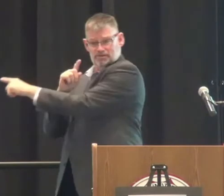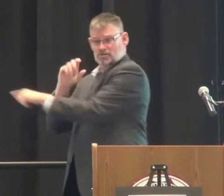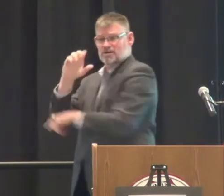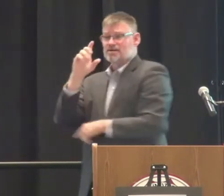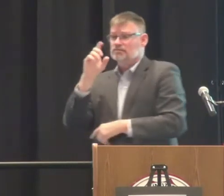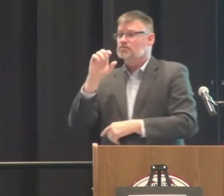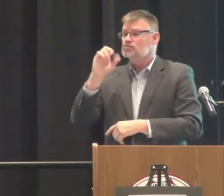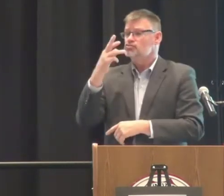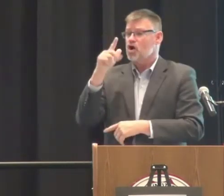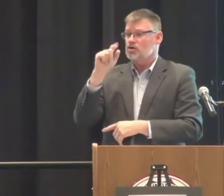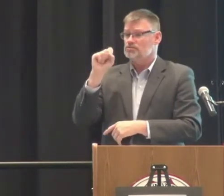friend,